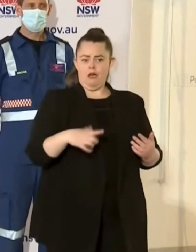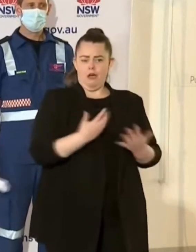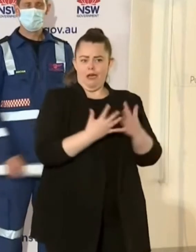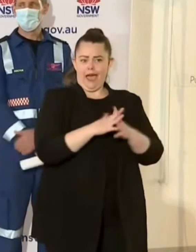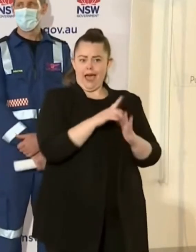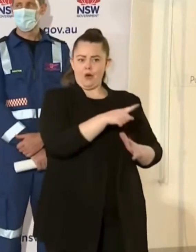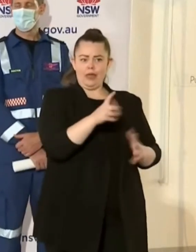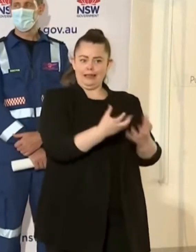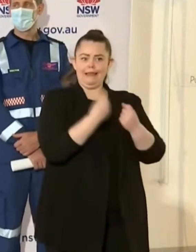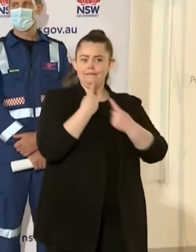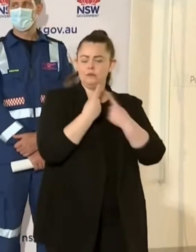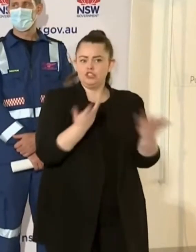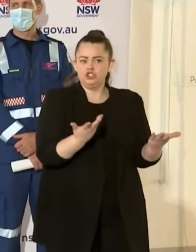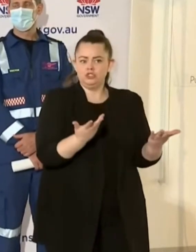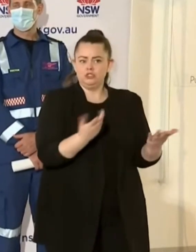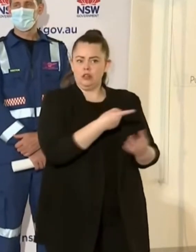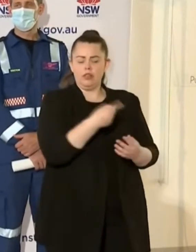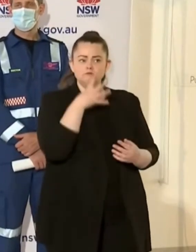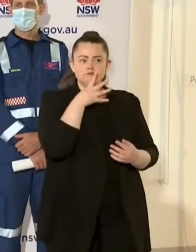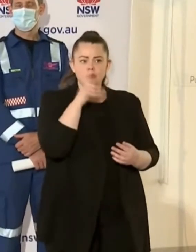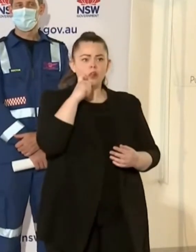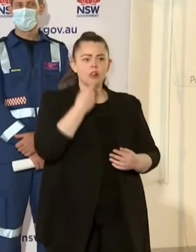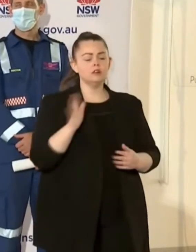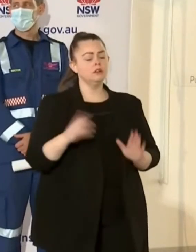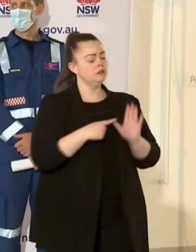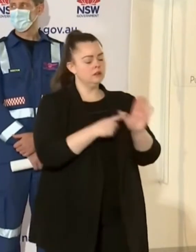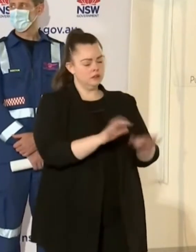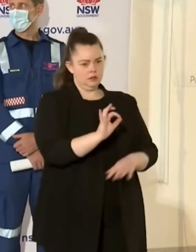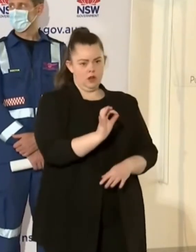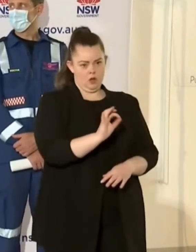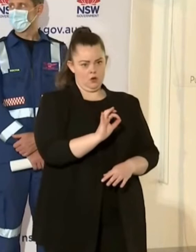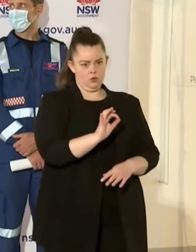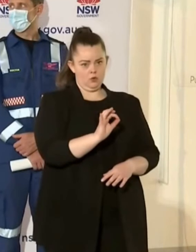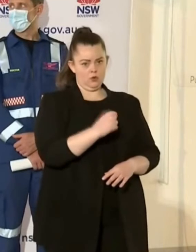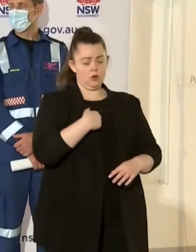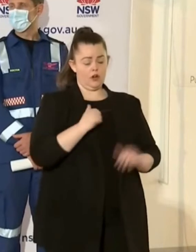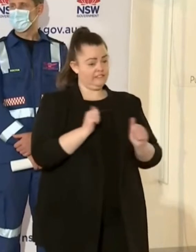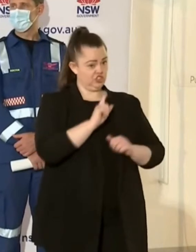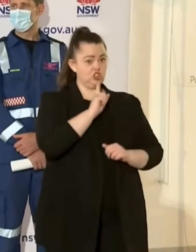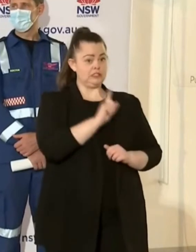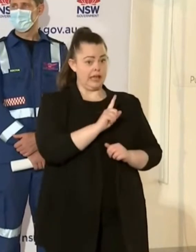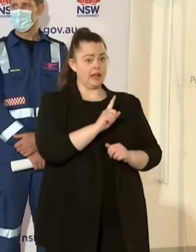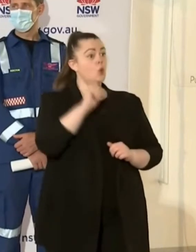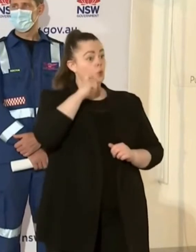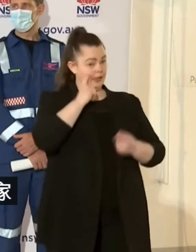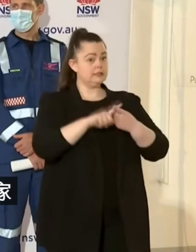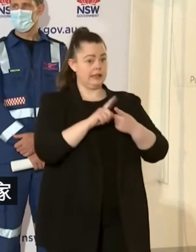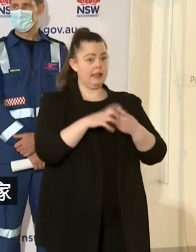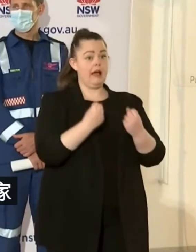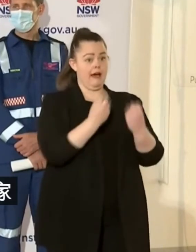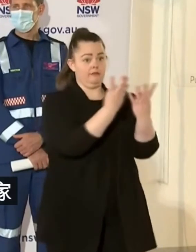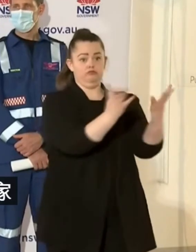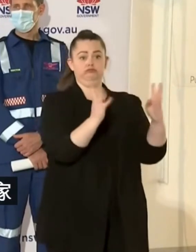that there will still be regular press conferences. There will be. It's just they might not be 7 days a week, which would allow us a little bit of time and all the other experts